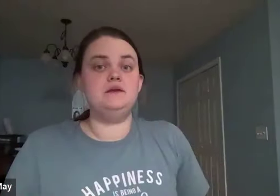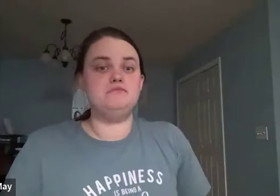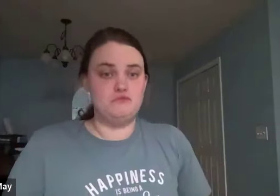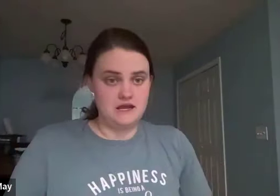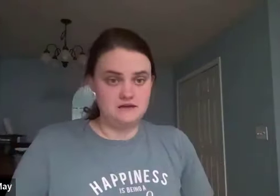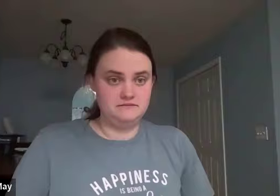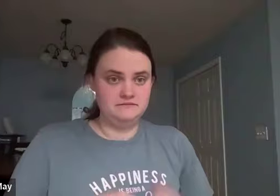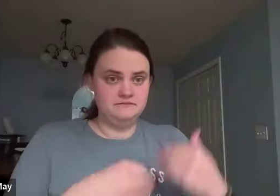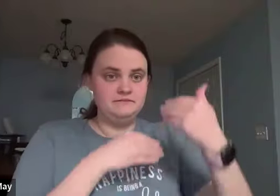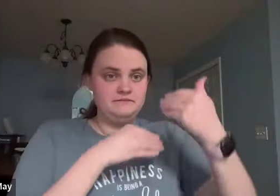And bread.